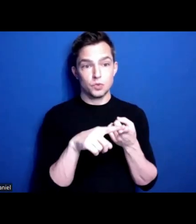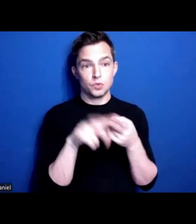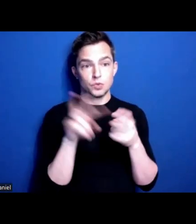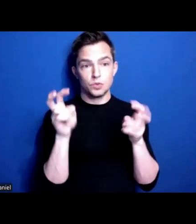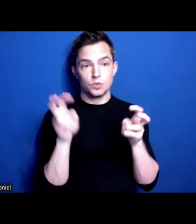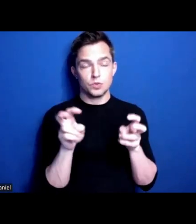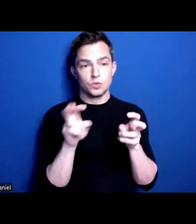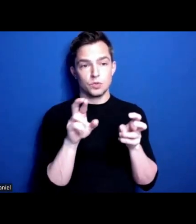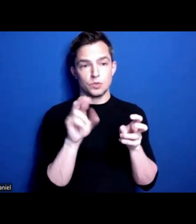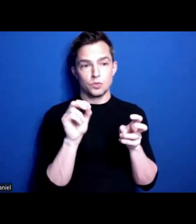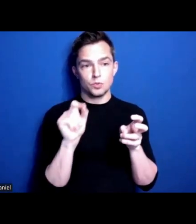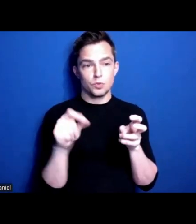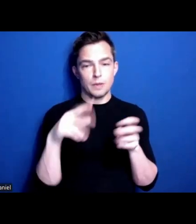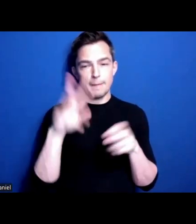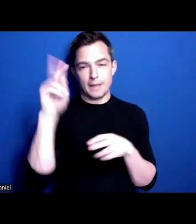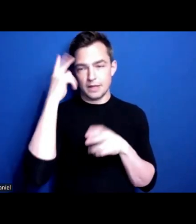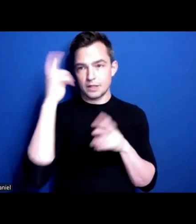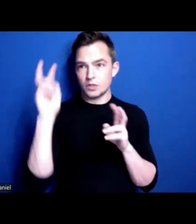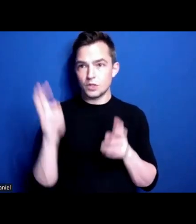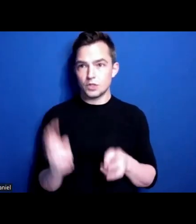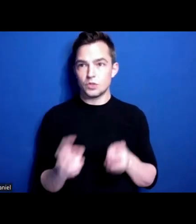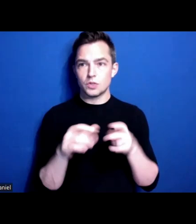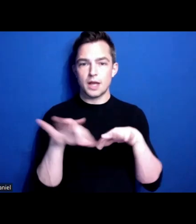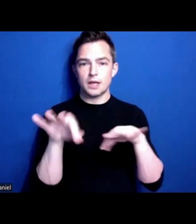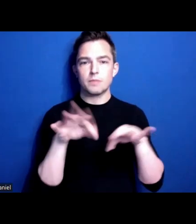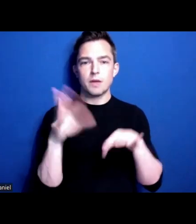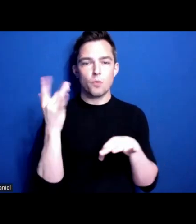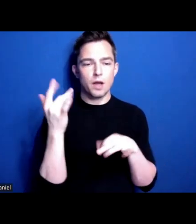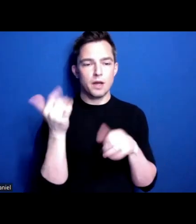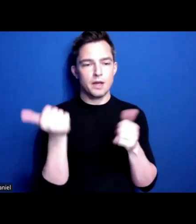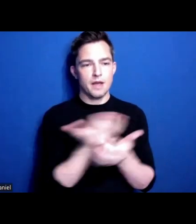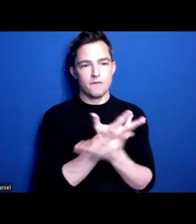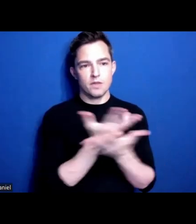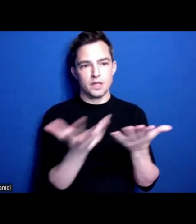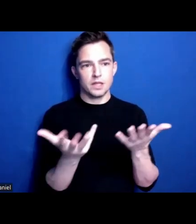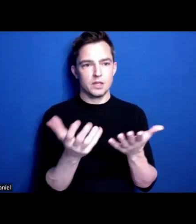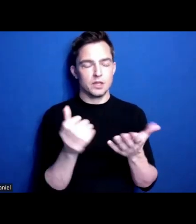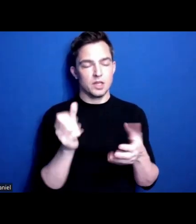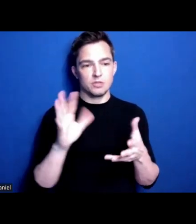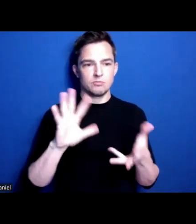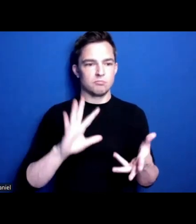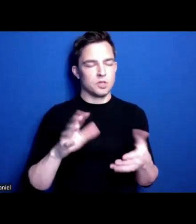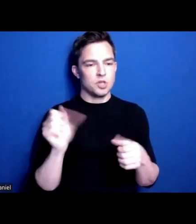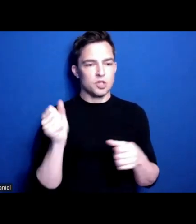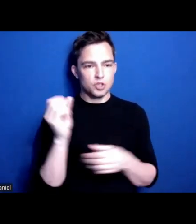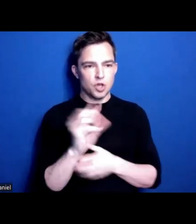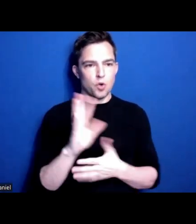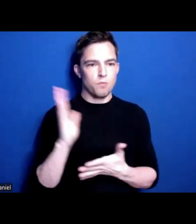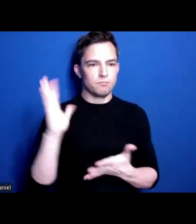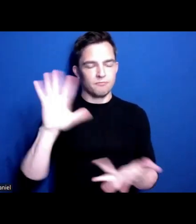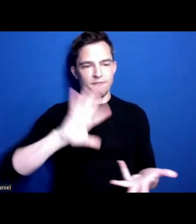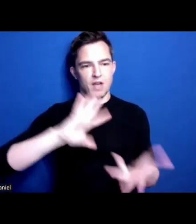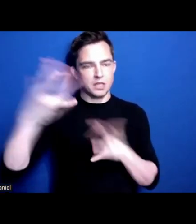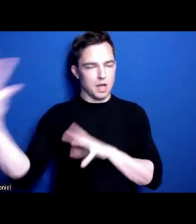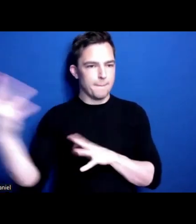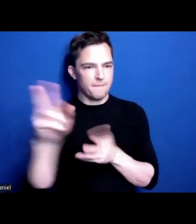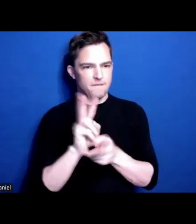root political issues that explain why everything is so fucked up, unquote,